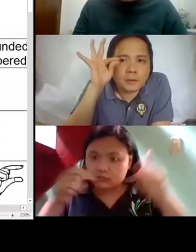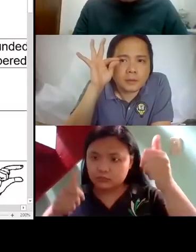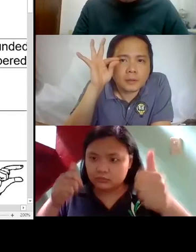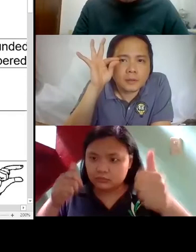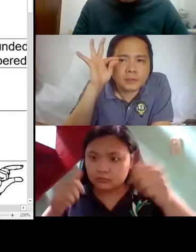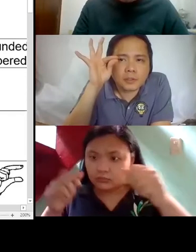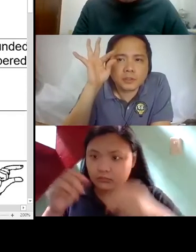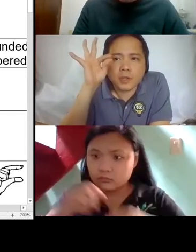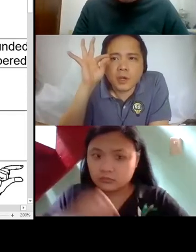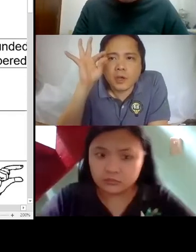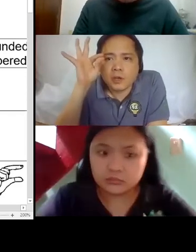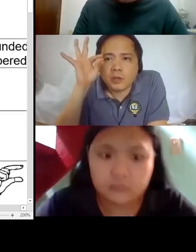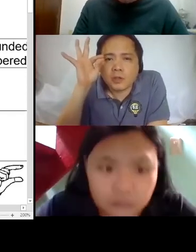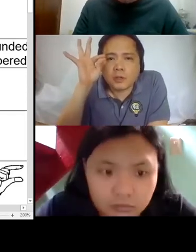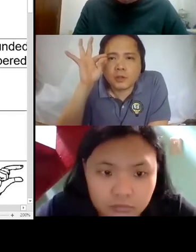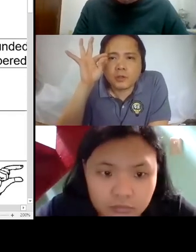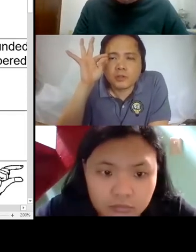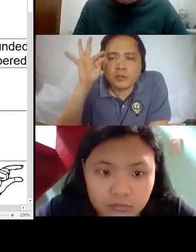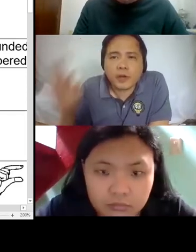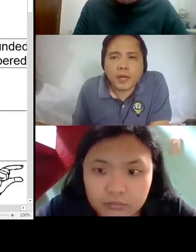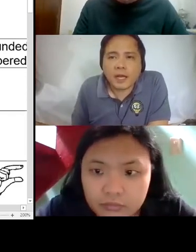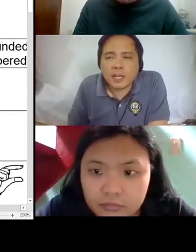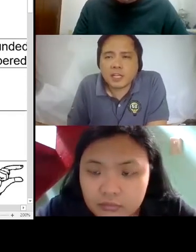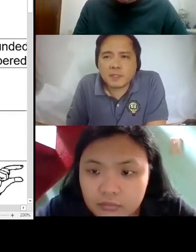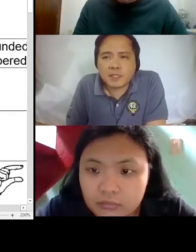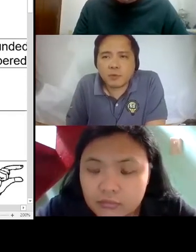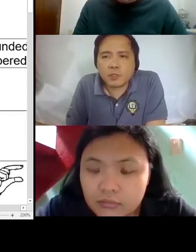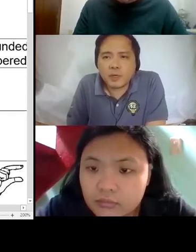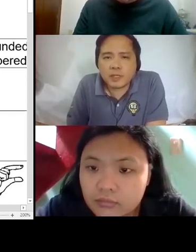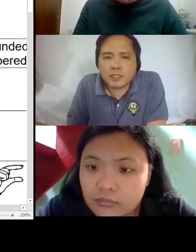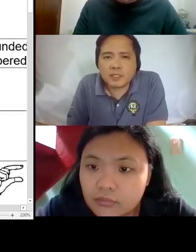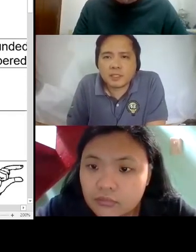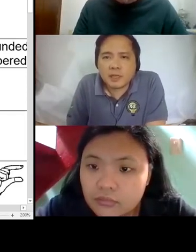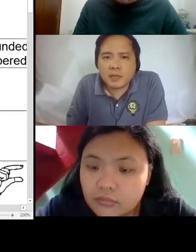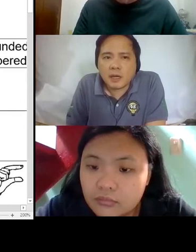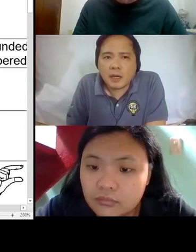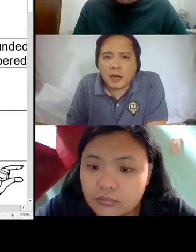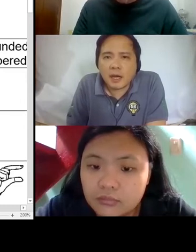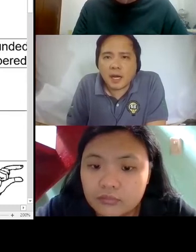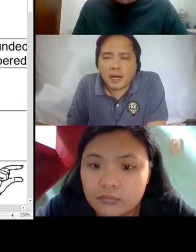Okay, can you see the chart of hand shapes? Sorry, Jasmine saying we're doing this